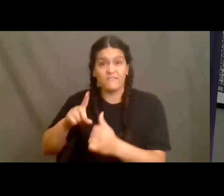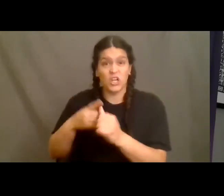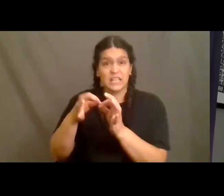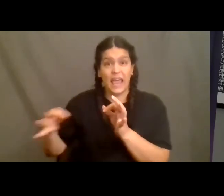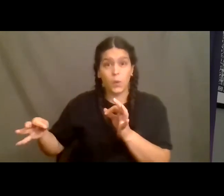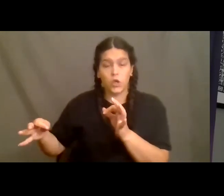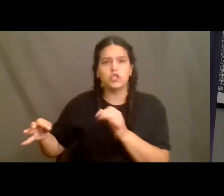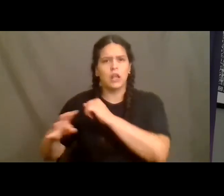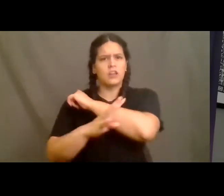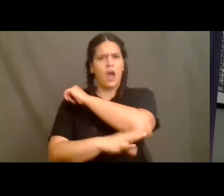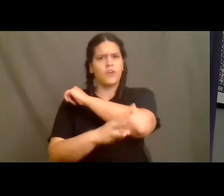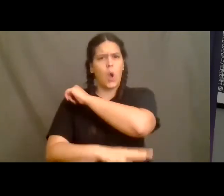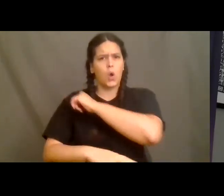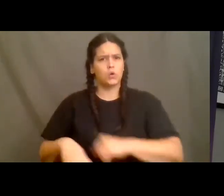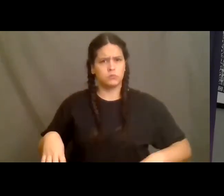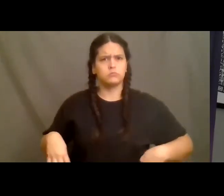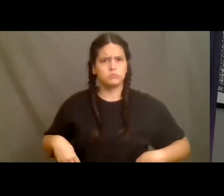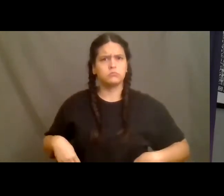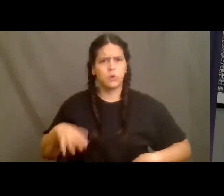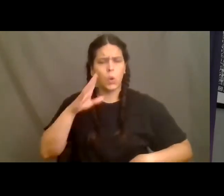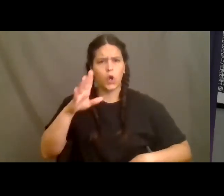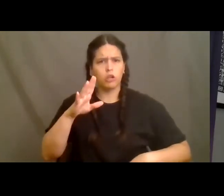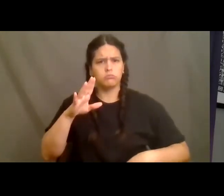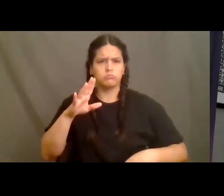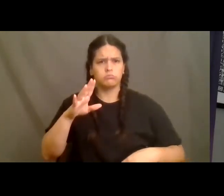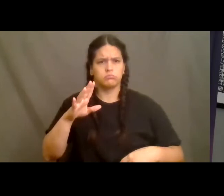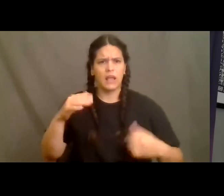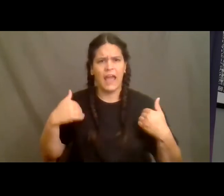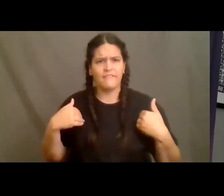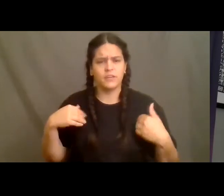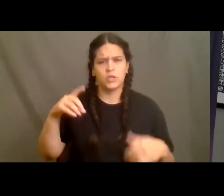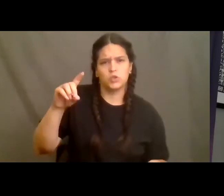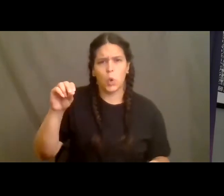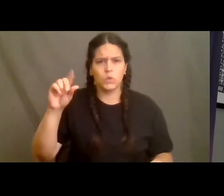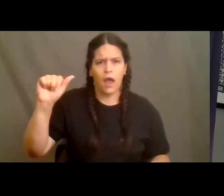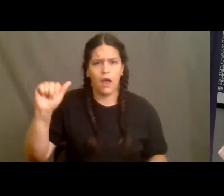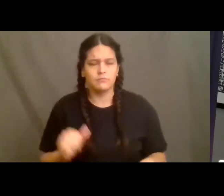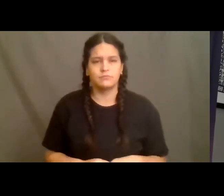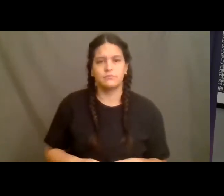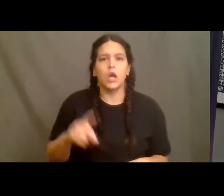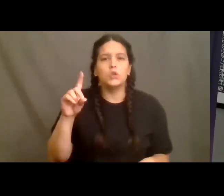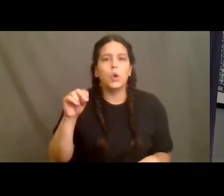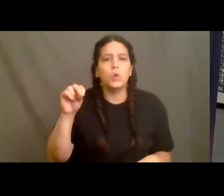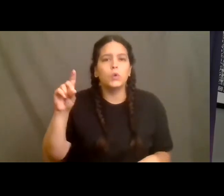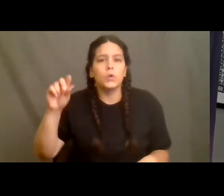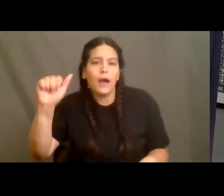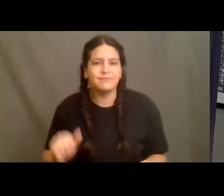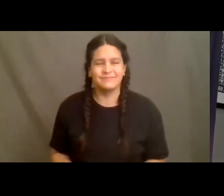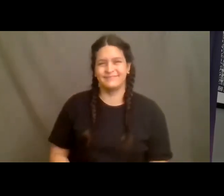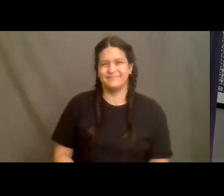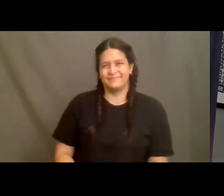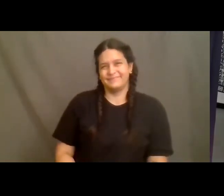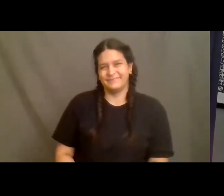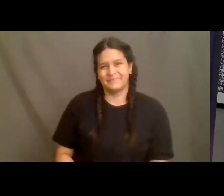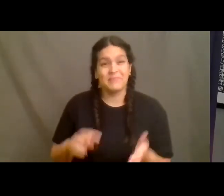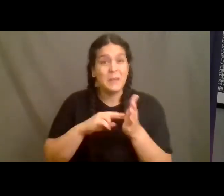and he emphasized it. He would add his own little twist, you know, Dodo Doda, you know, and which interprets to no,